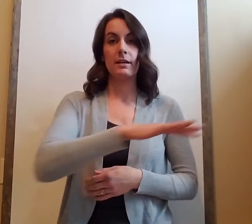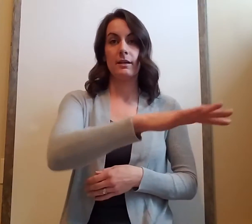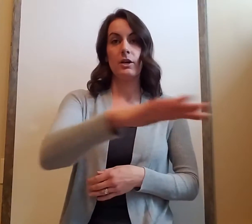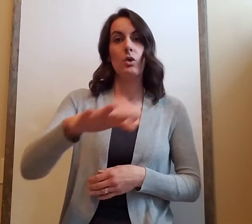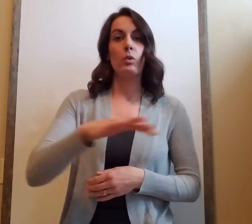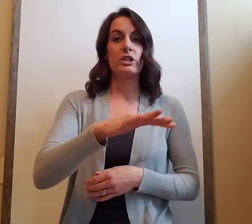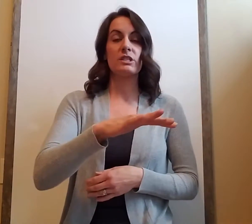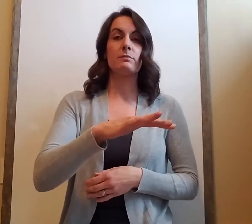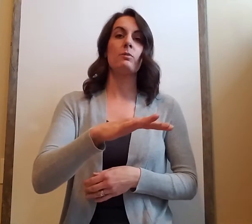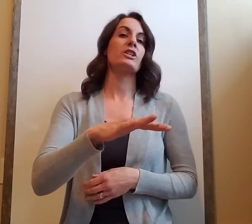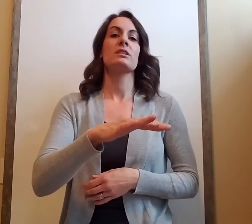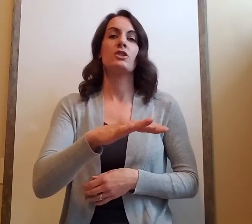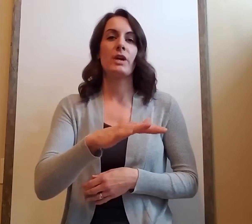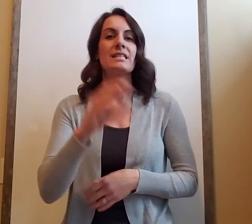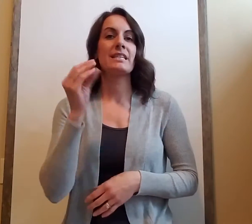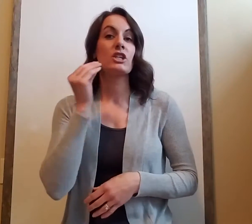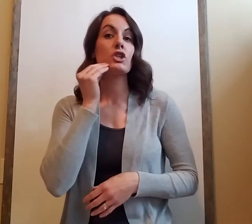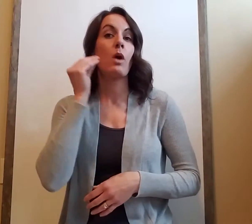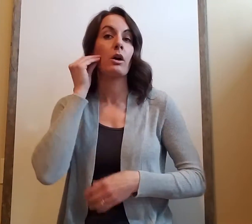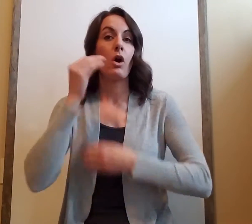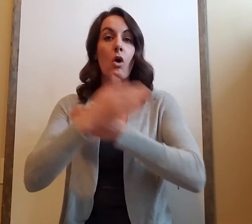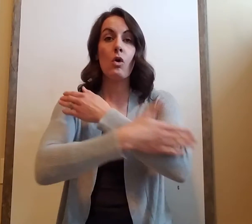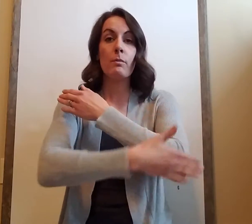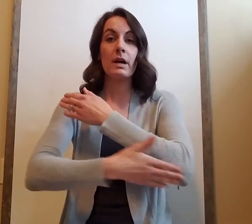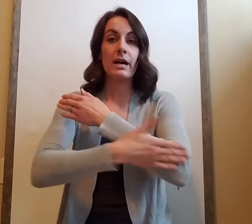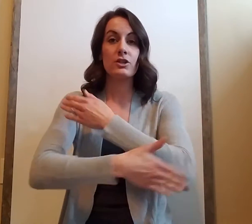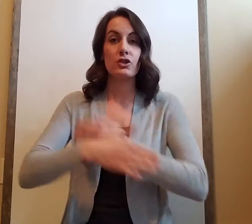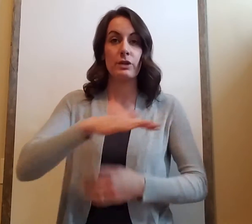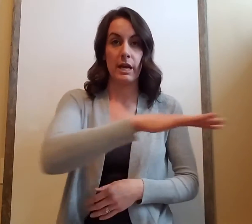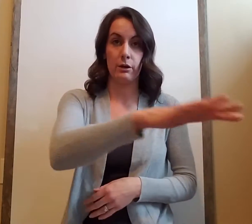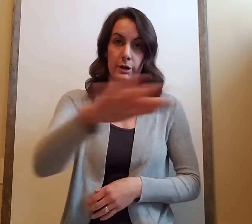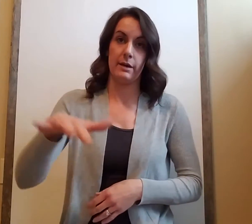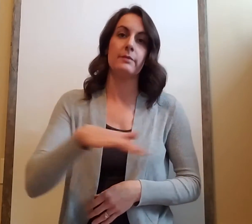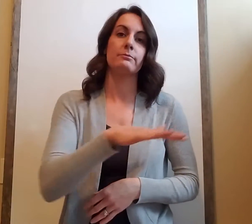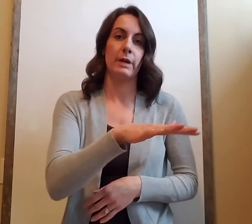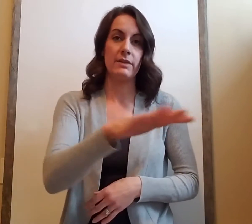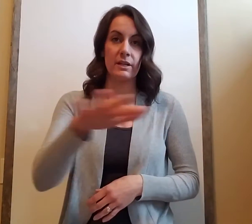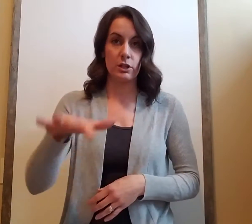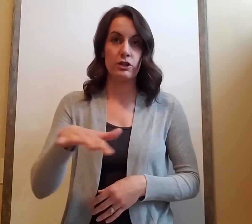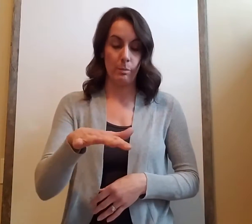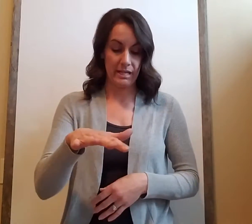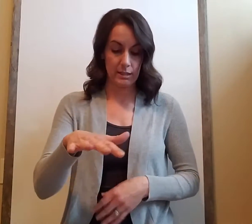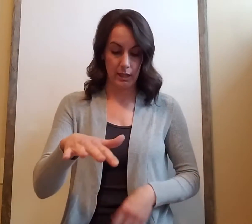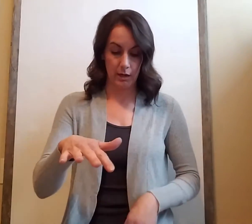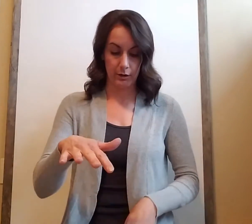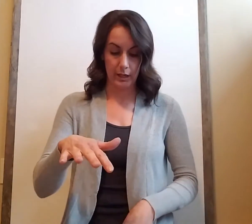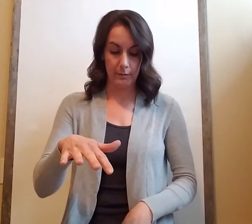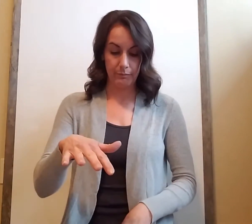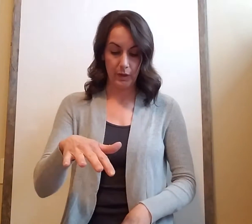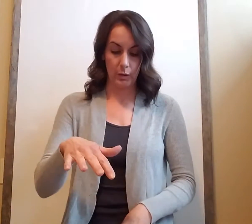domestic, which is translated to our home country area, right? That's our domestic area,